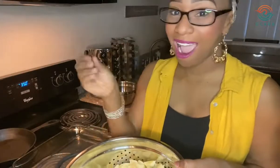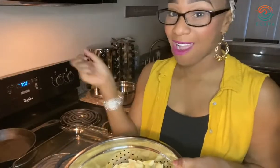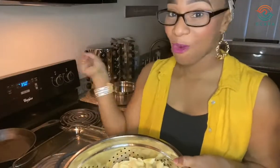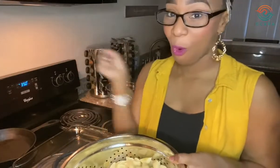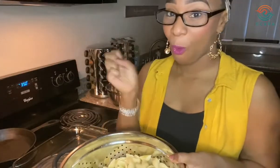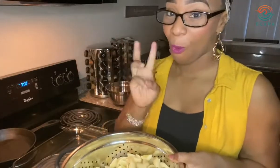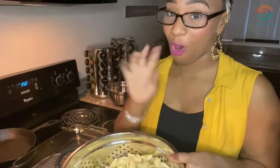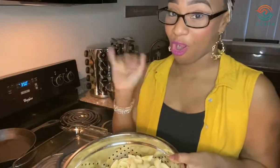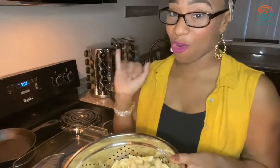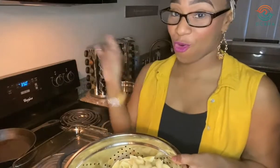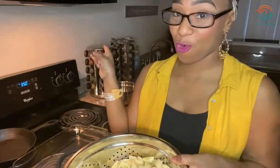out perfect.